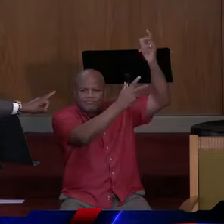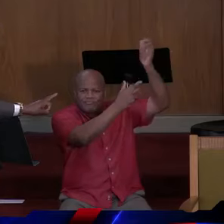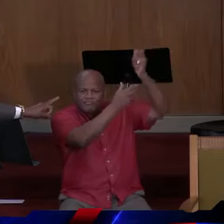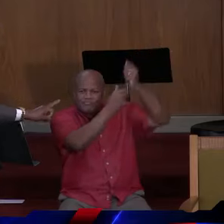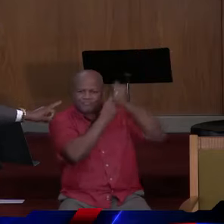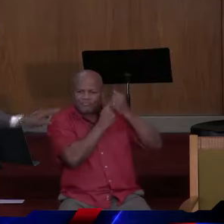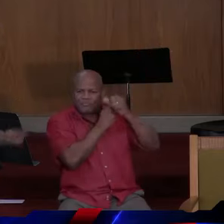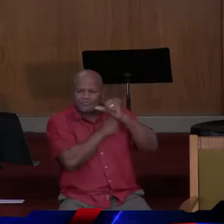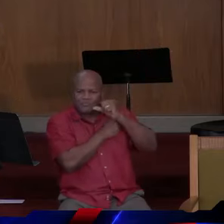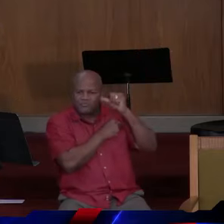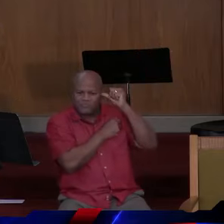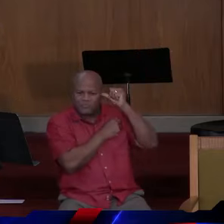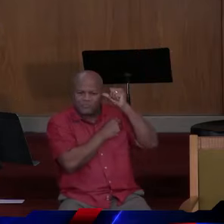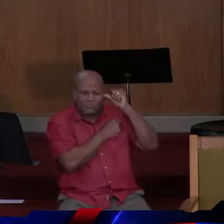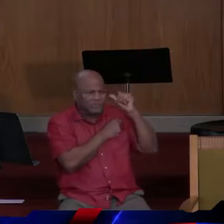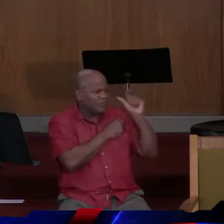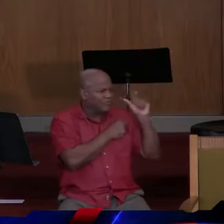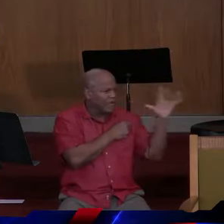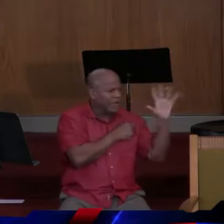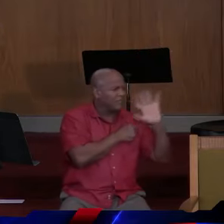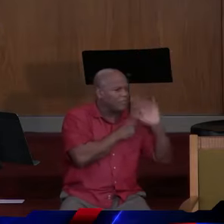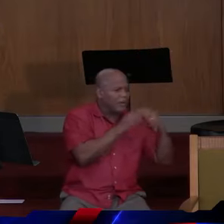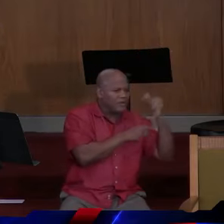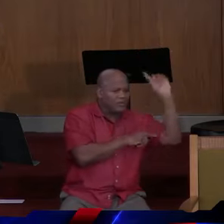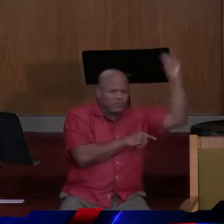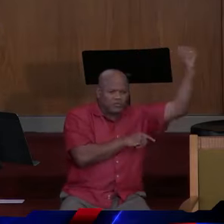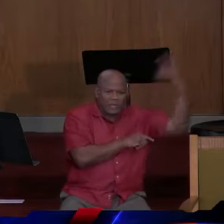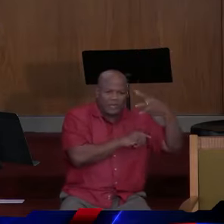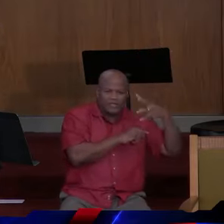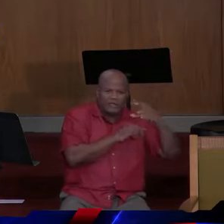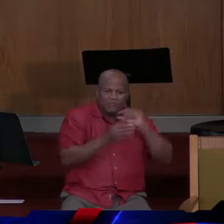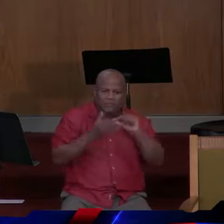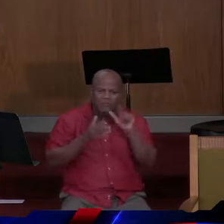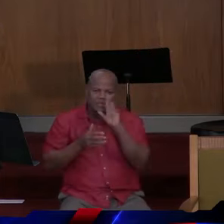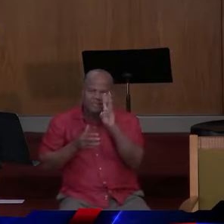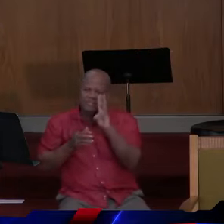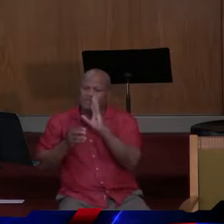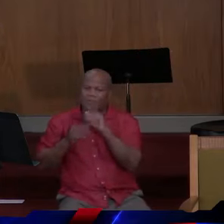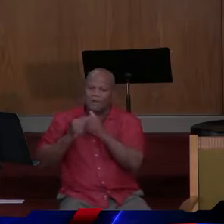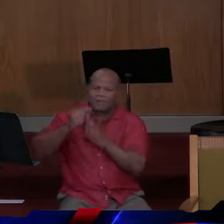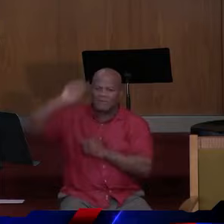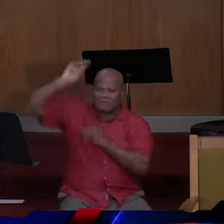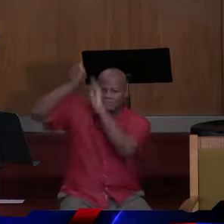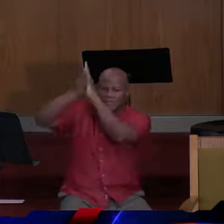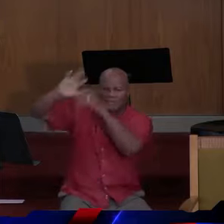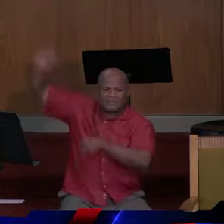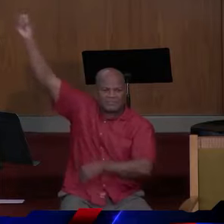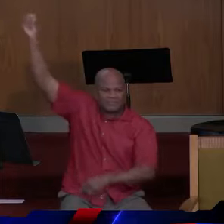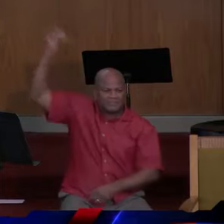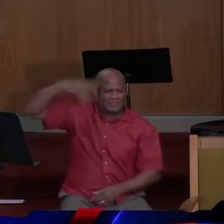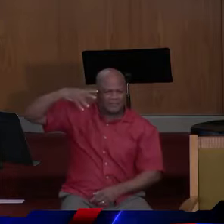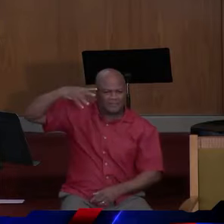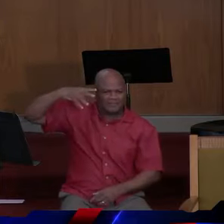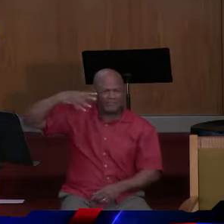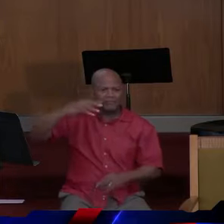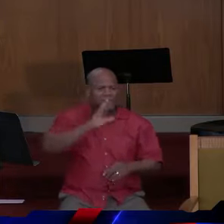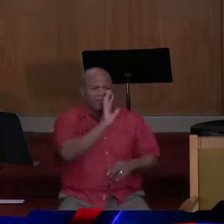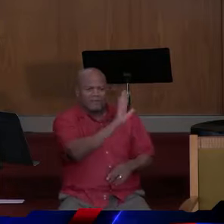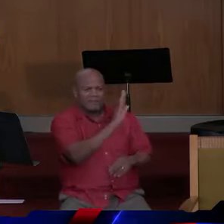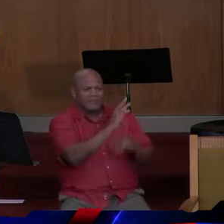25 speaks of grace. 26 speak of peace. In all of the Pauline epistles, his salutations is grace and